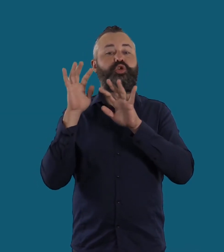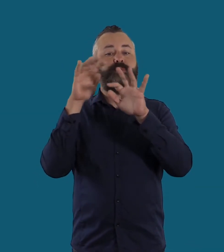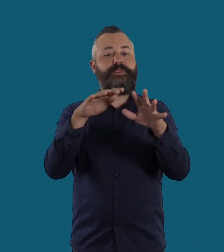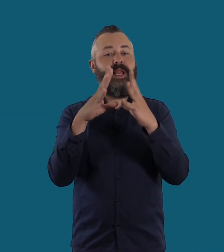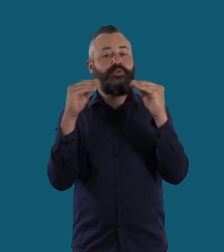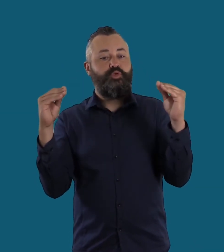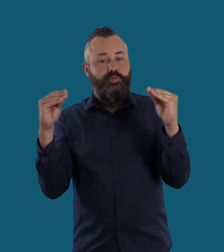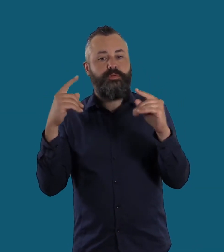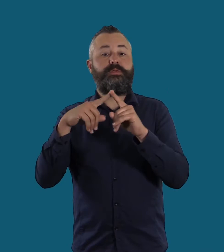tsunami cancellations,